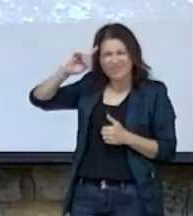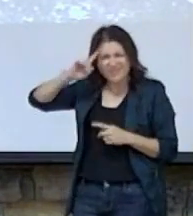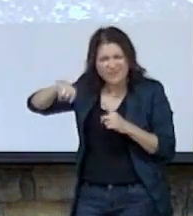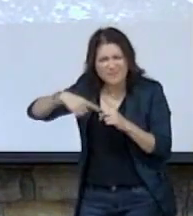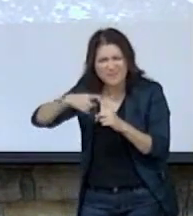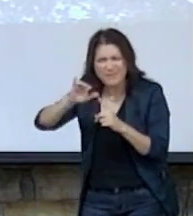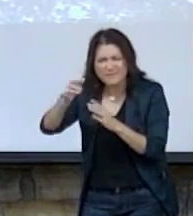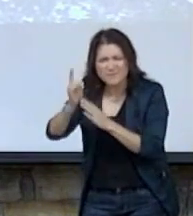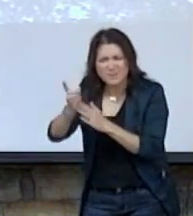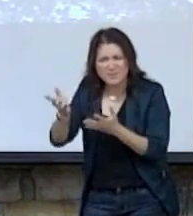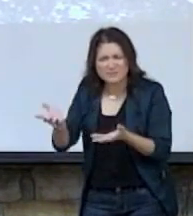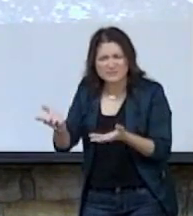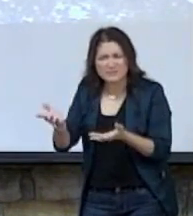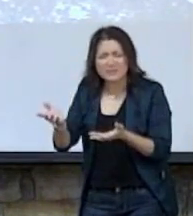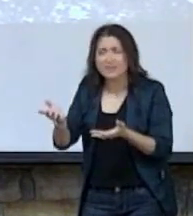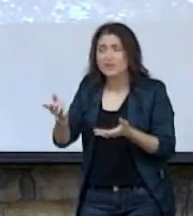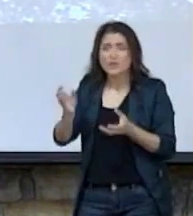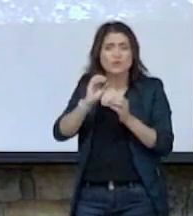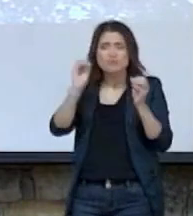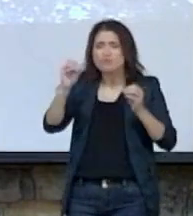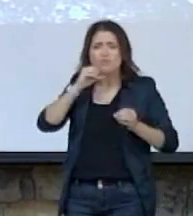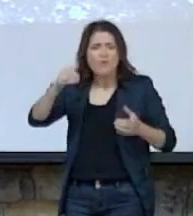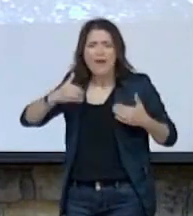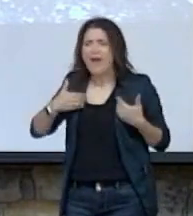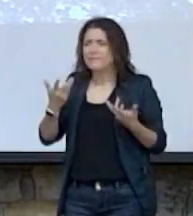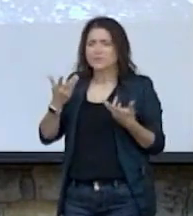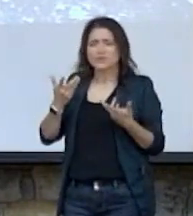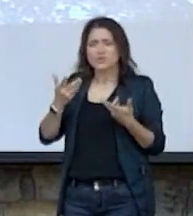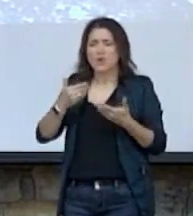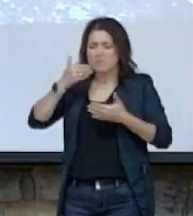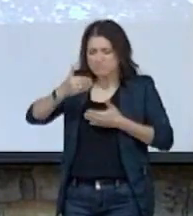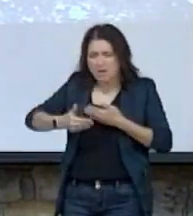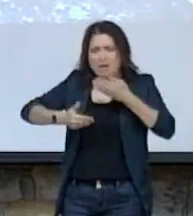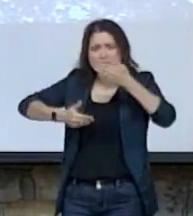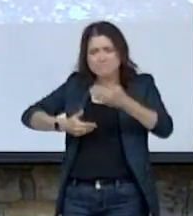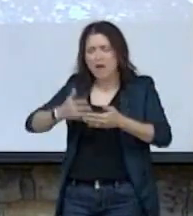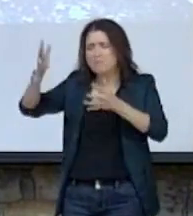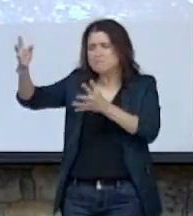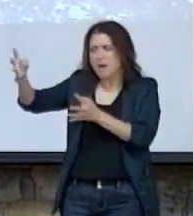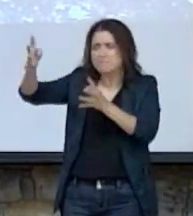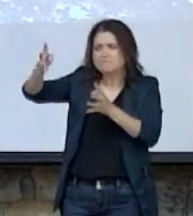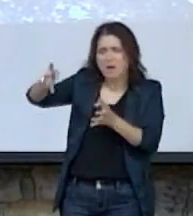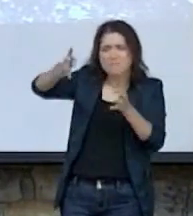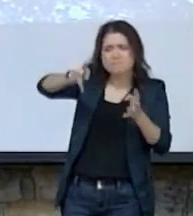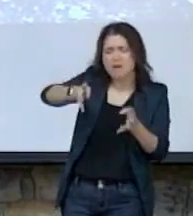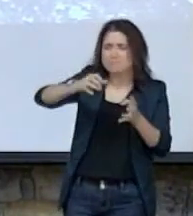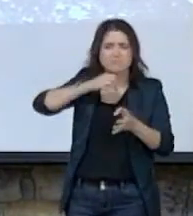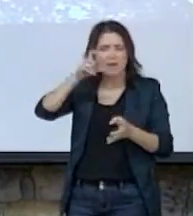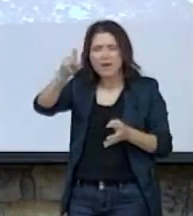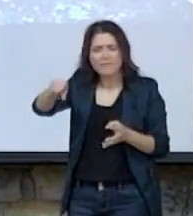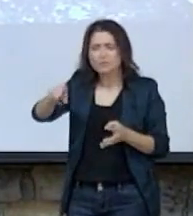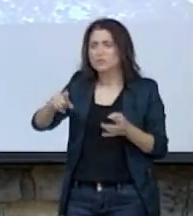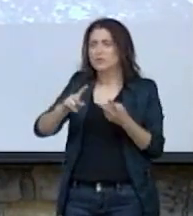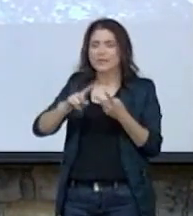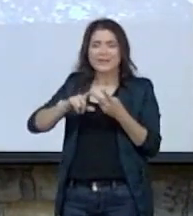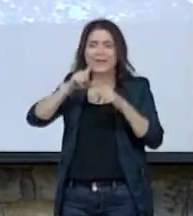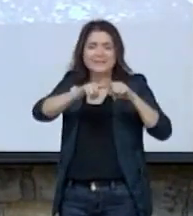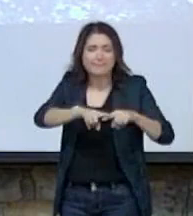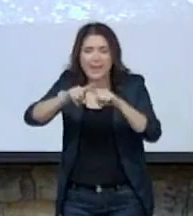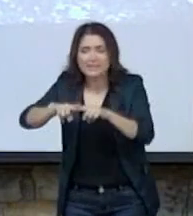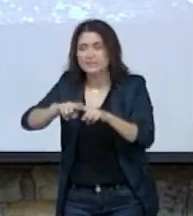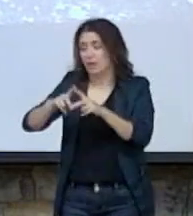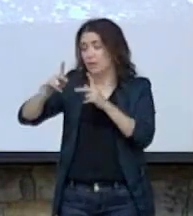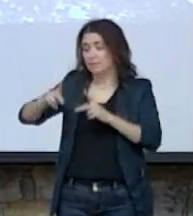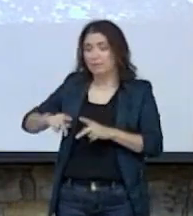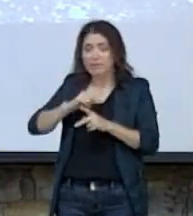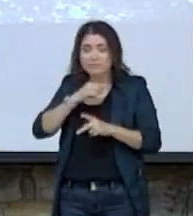for a moment. You no longer have to go through all the processes that were a part of the Old Testament. You're no longer dependent on a Levite